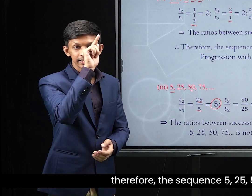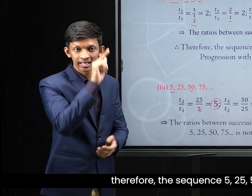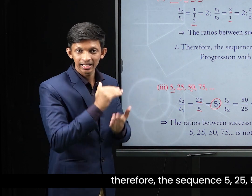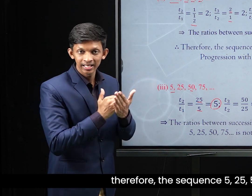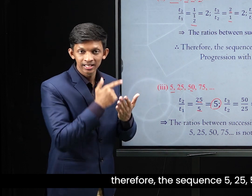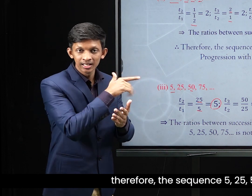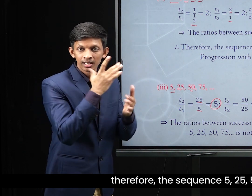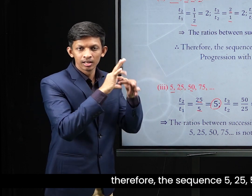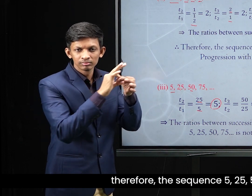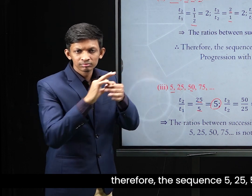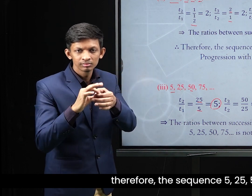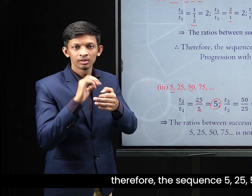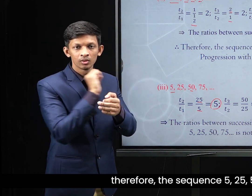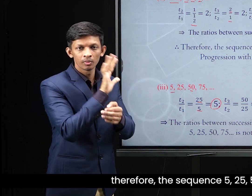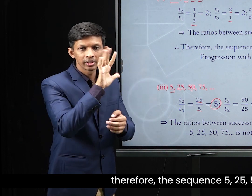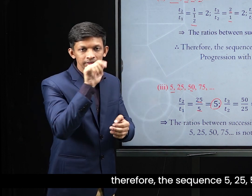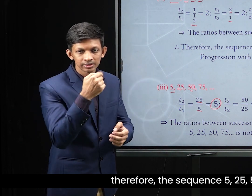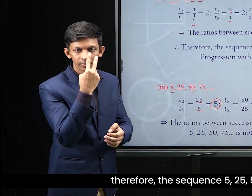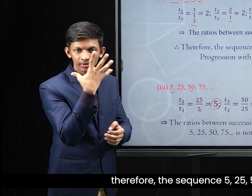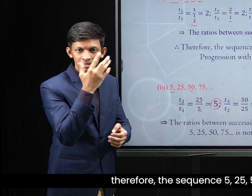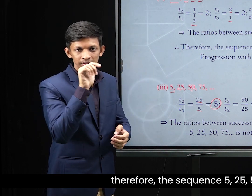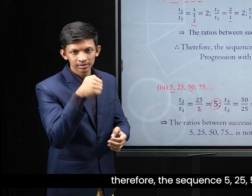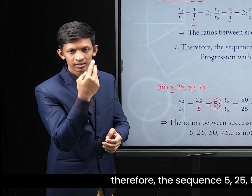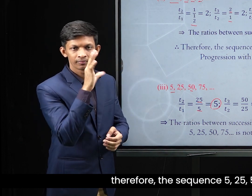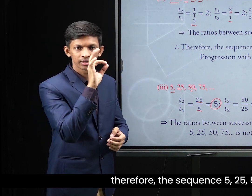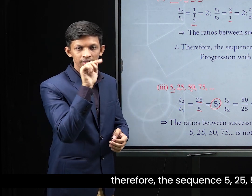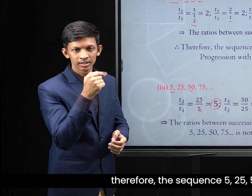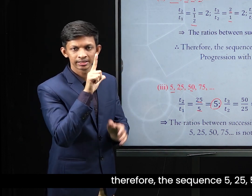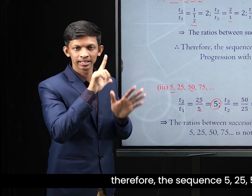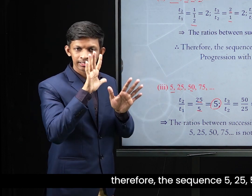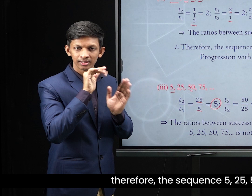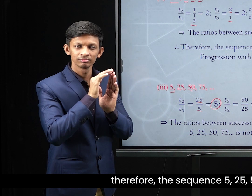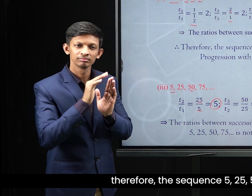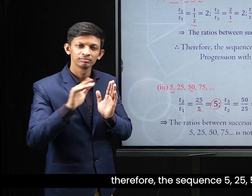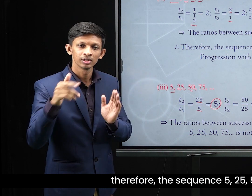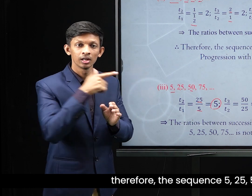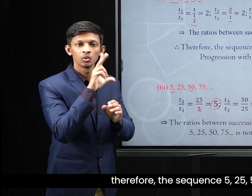Therefore, the sequence 5, 25, 50, 75 is not a geometric progression.